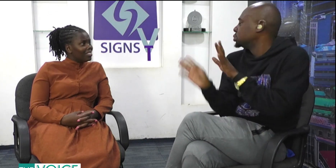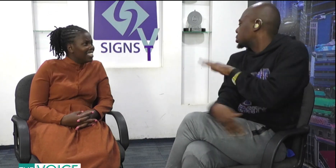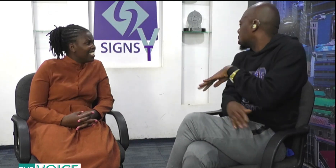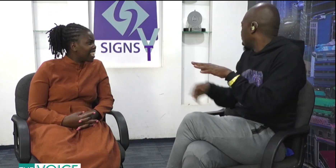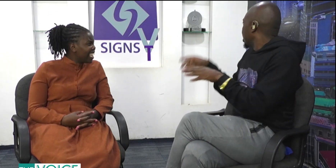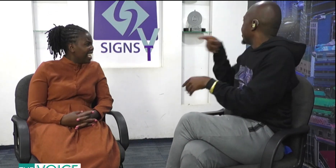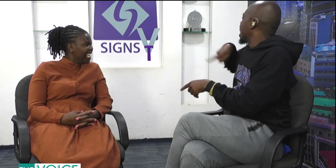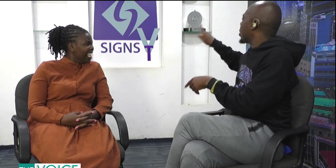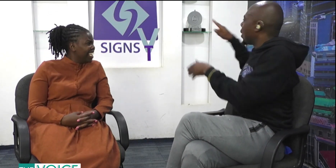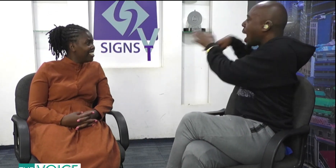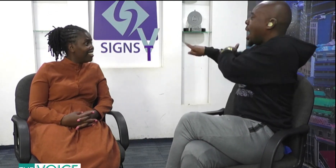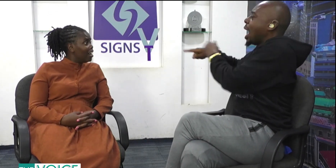because I was a fast learner.